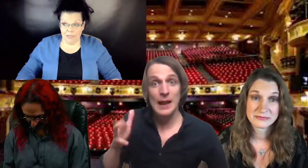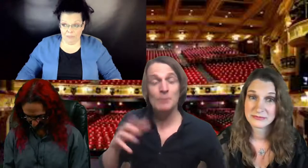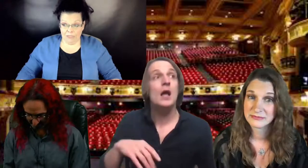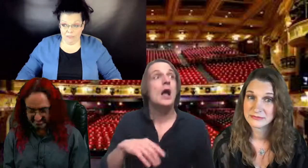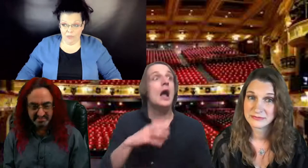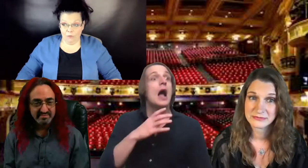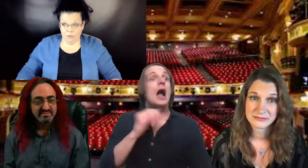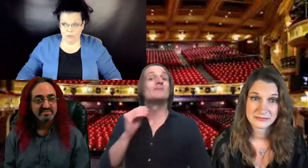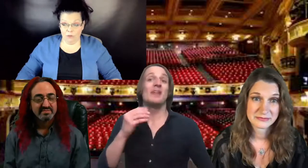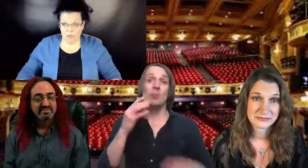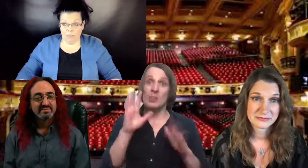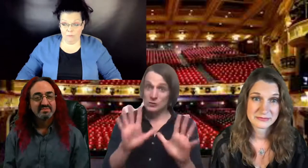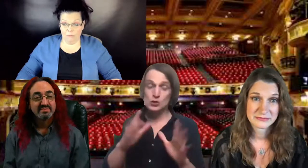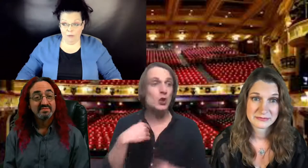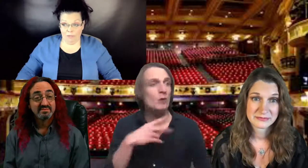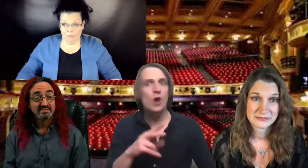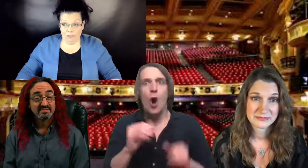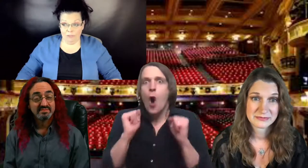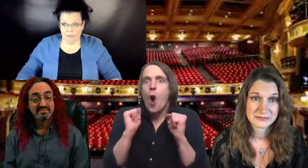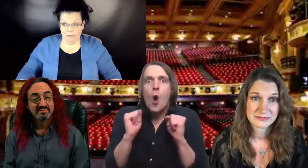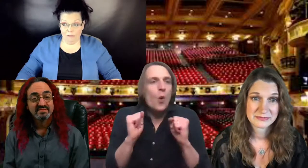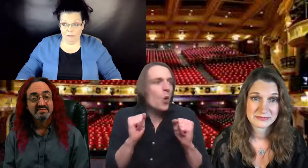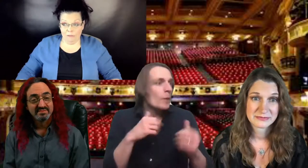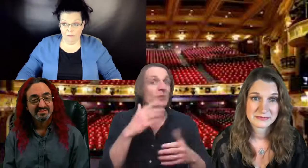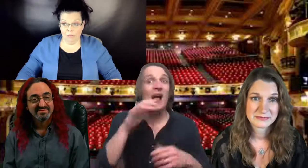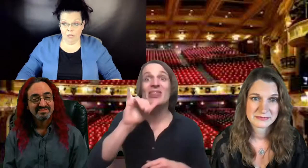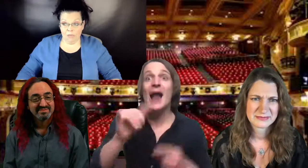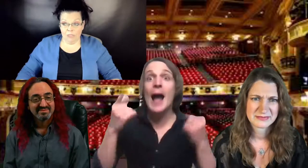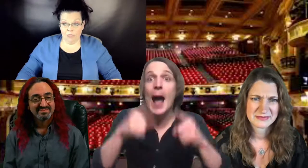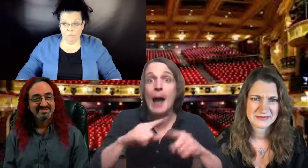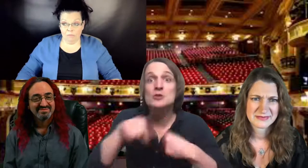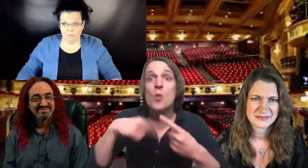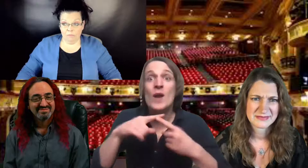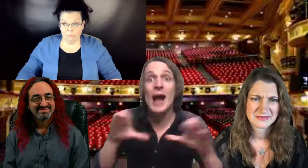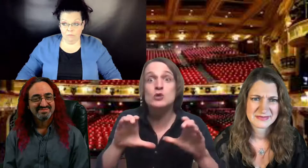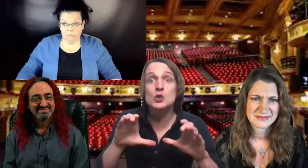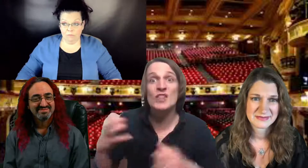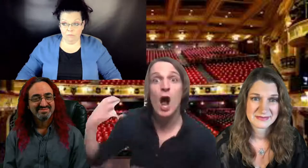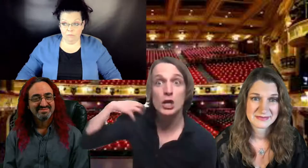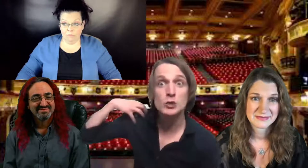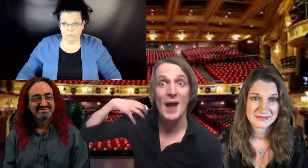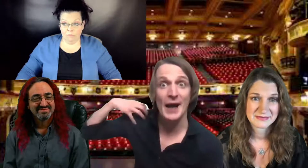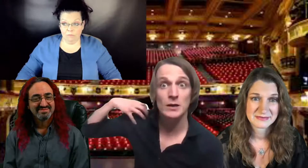As Hamlet. So ask me about Hamlet. And I was like,